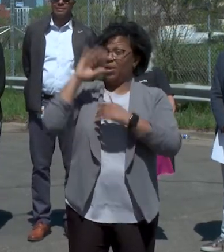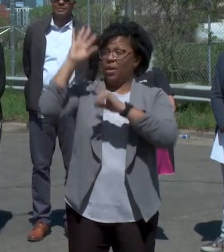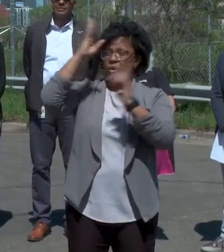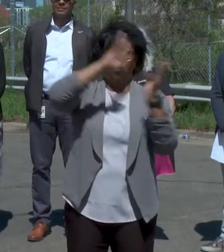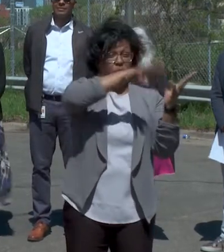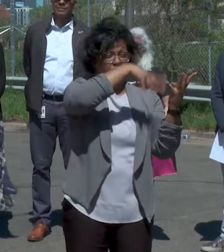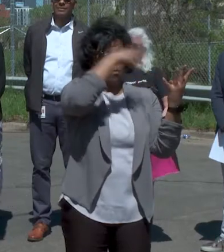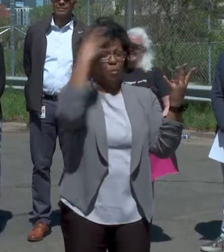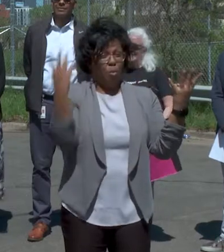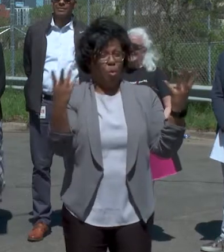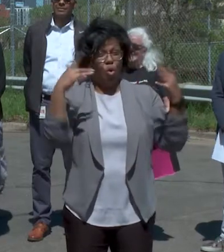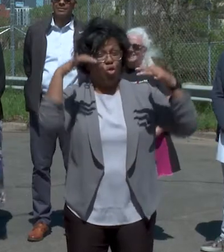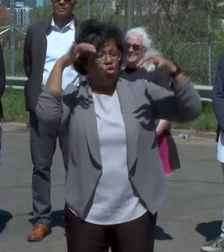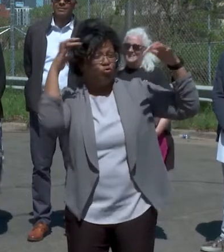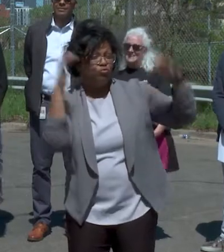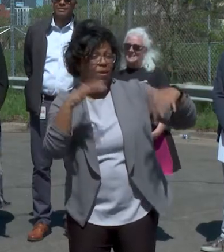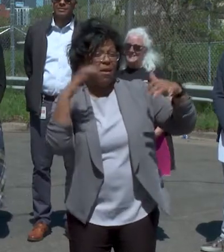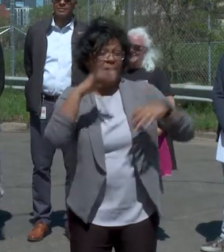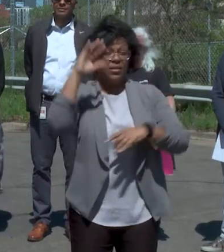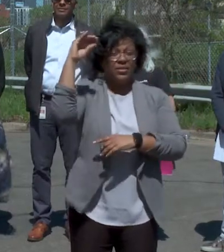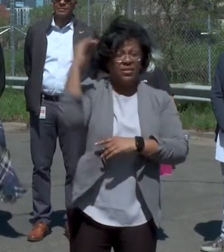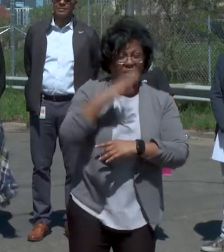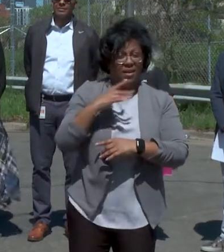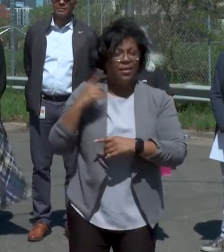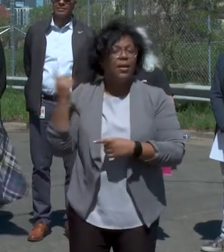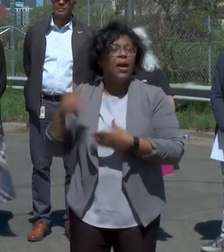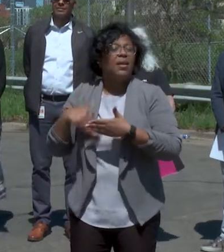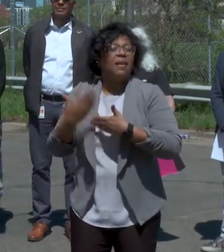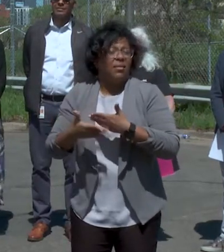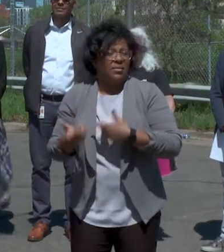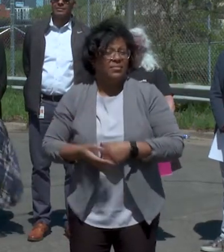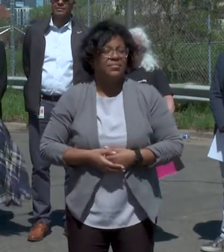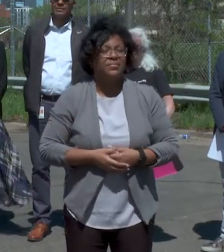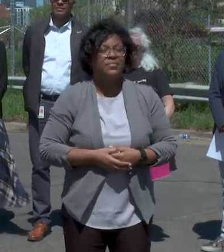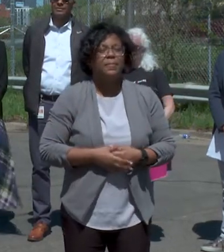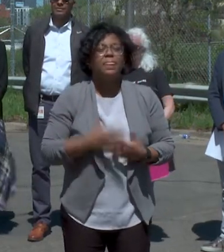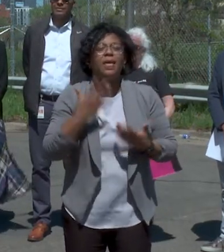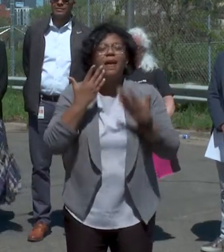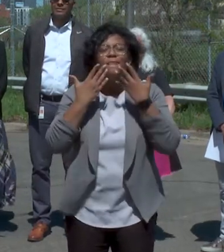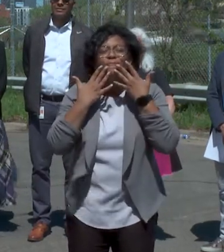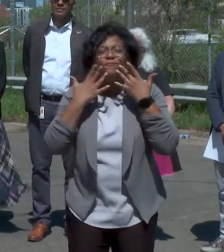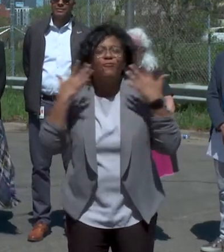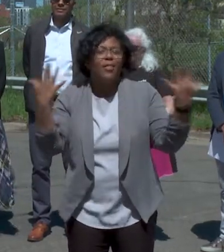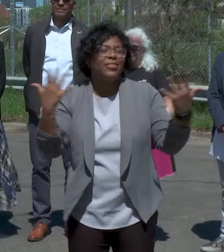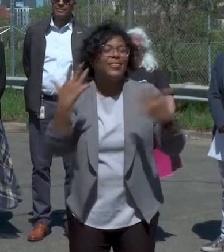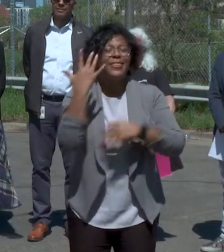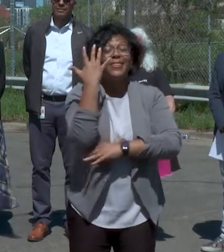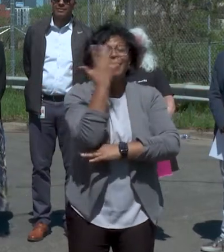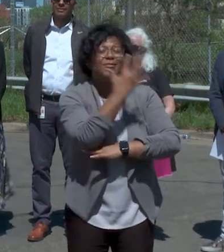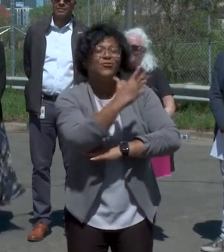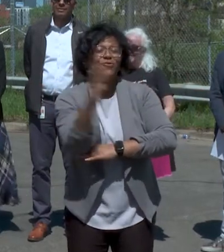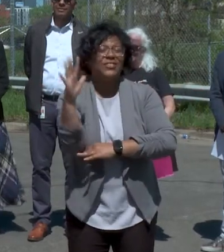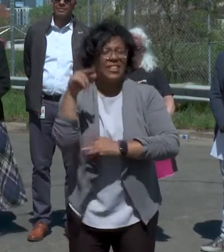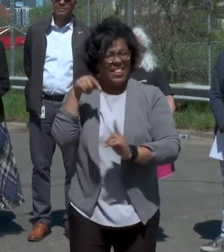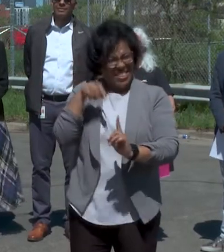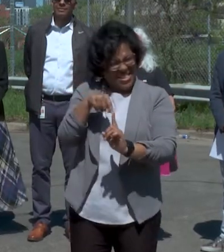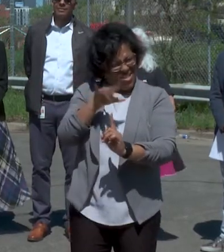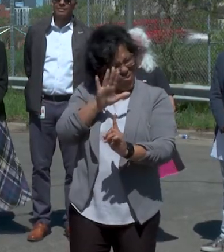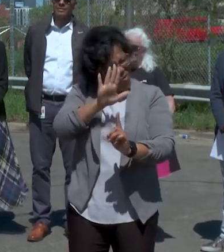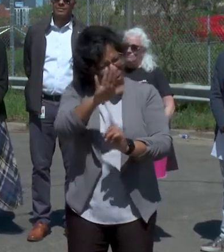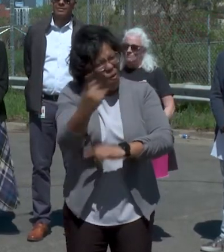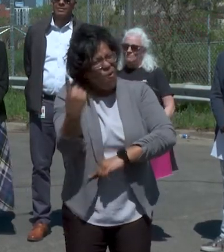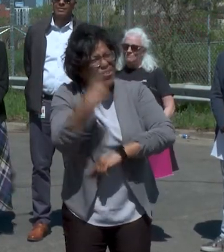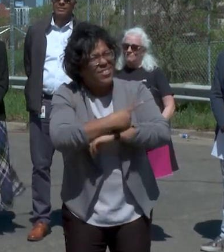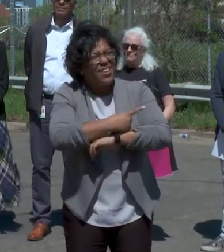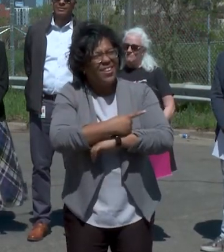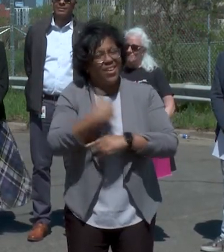other short one called Friendly Tree, This Is Your Day by Annette Wynn. Friendly tree, this is your day. So we'll stop